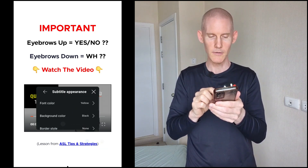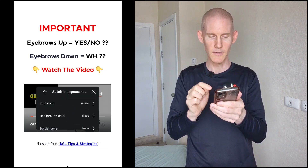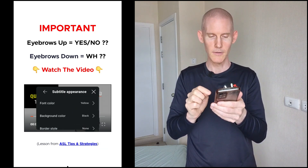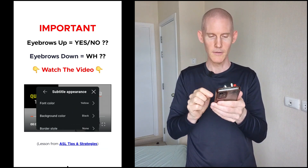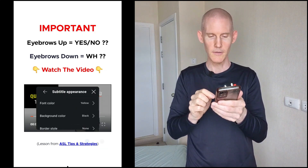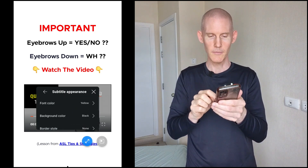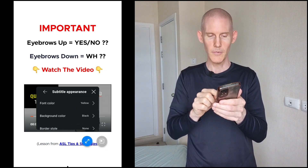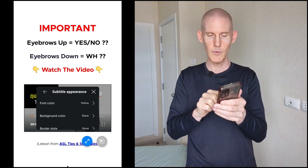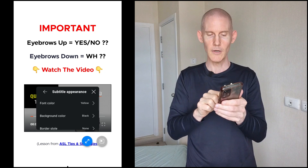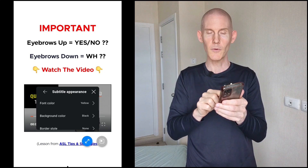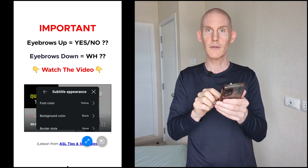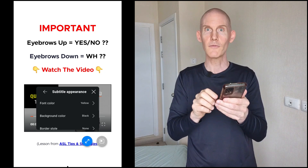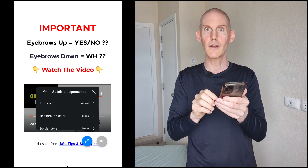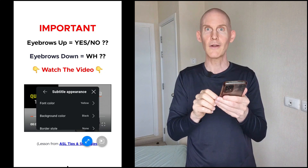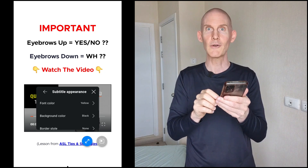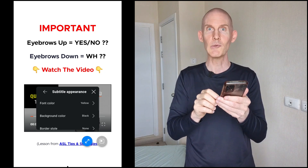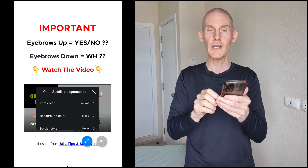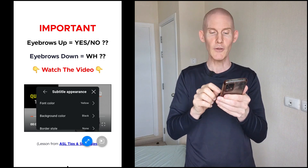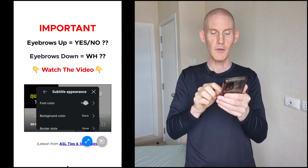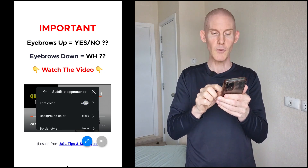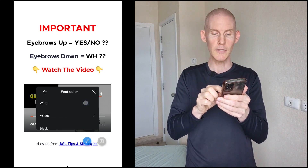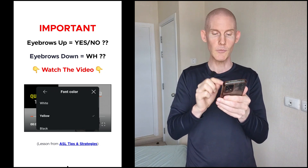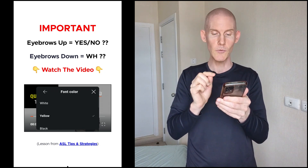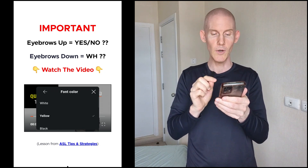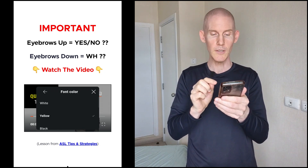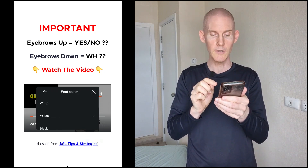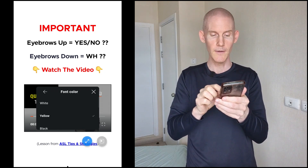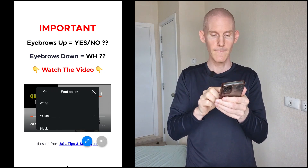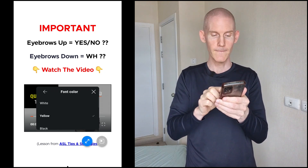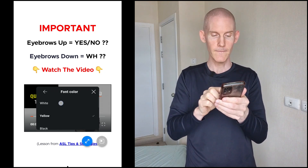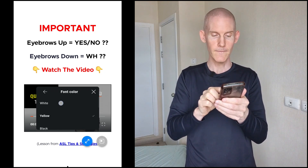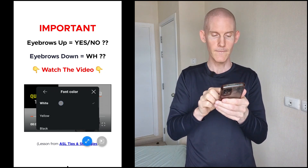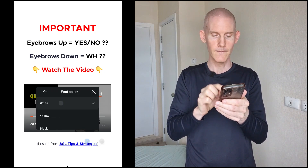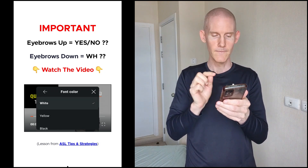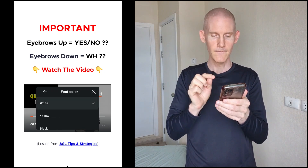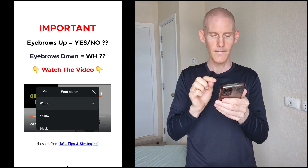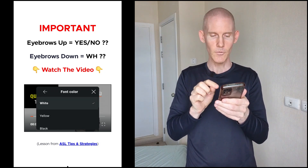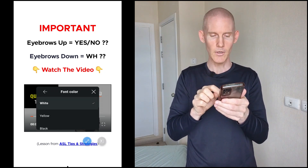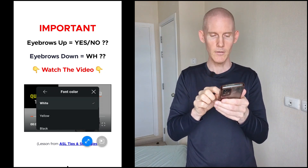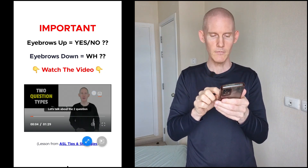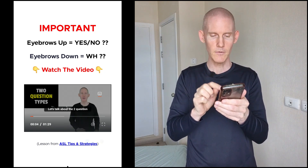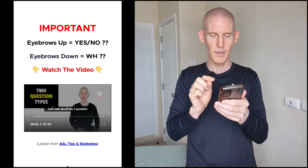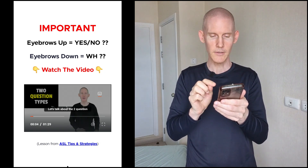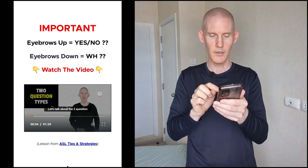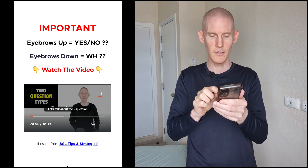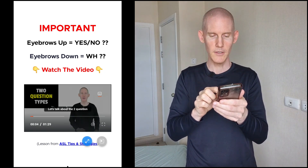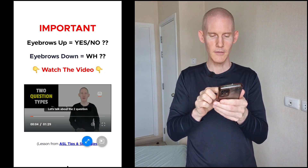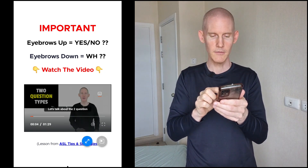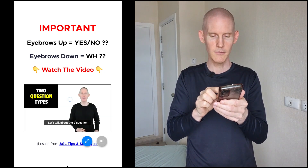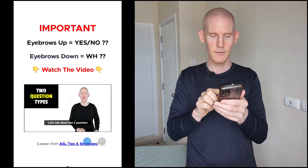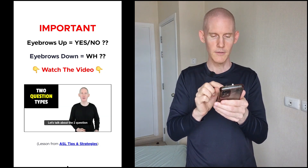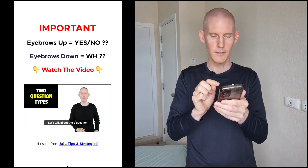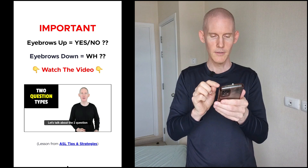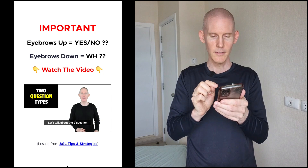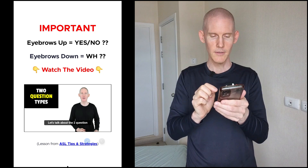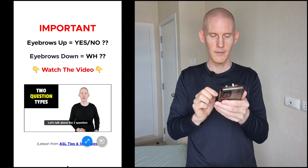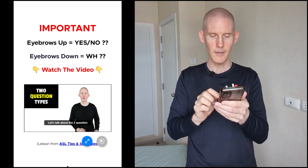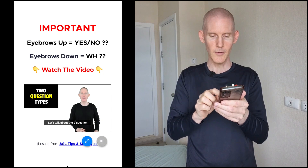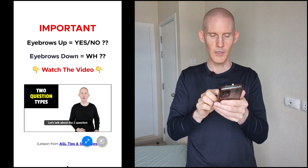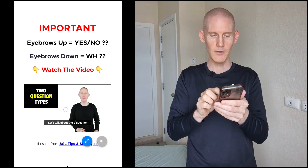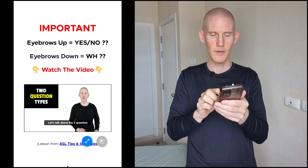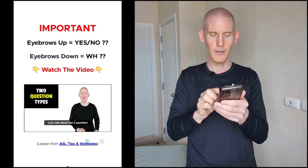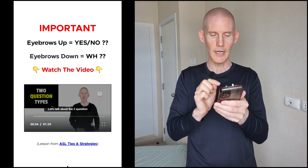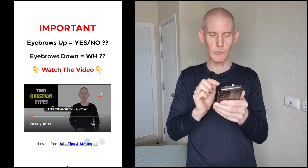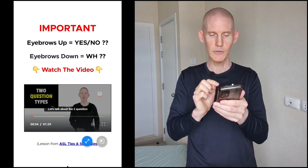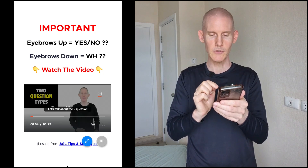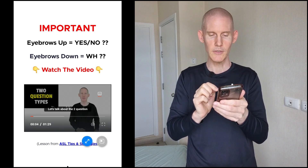want. Maybe I don't want the font color to be yellow. I want it to be white. There we go. X out of there. And